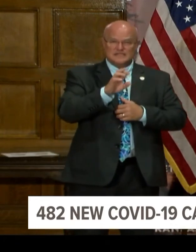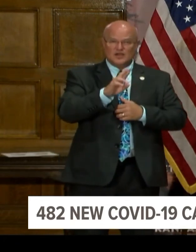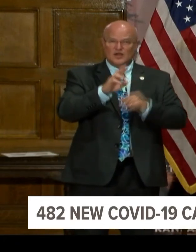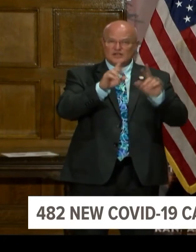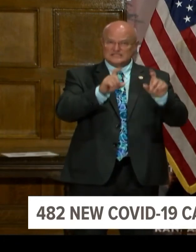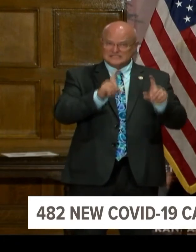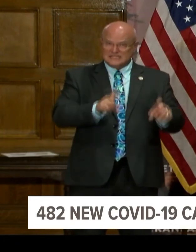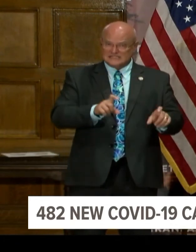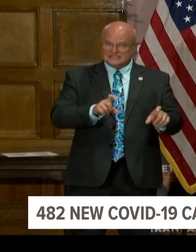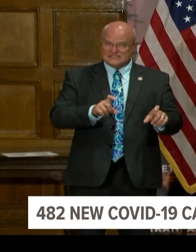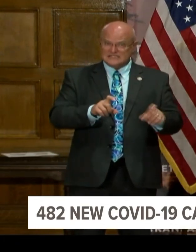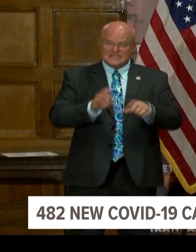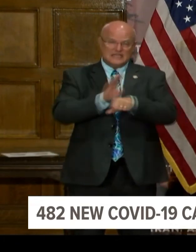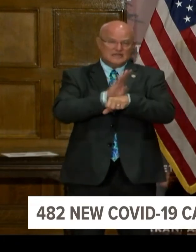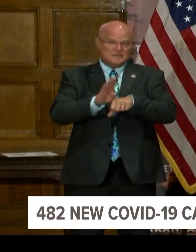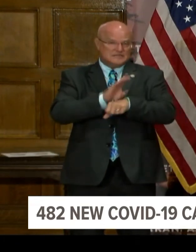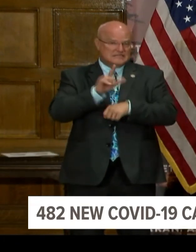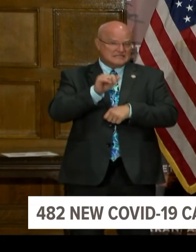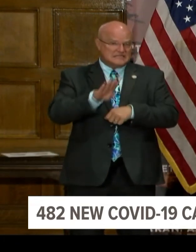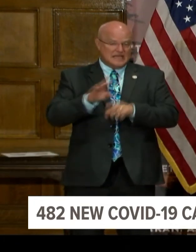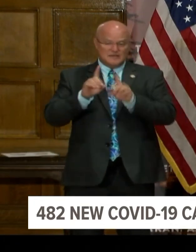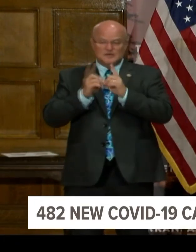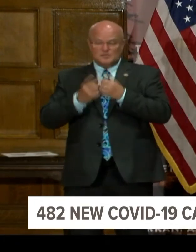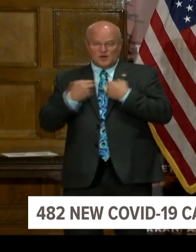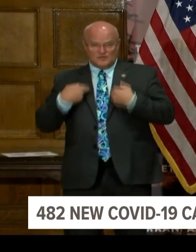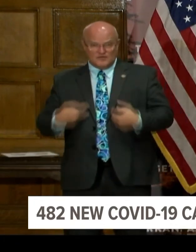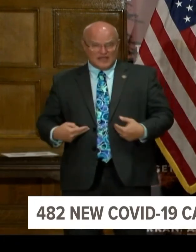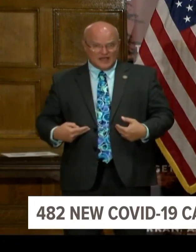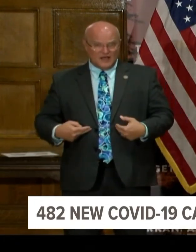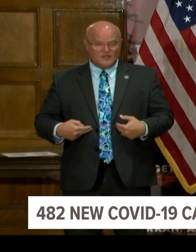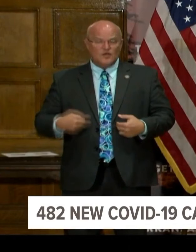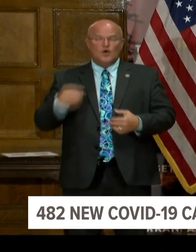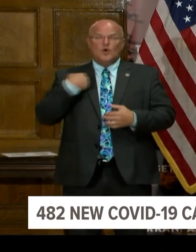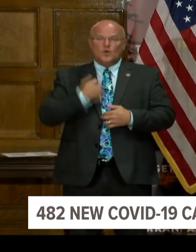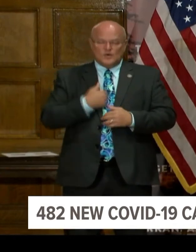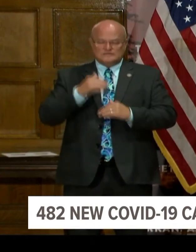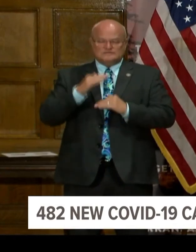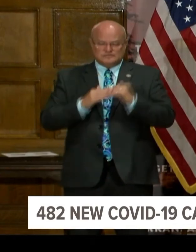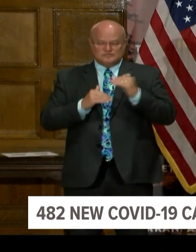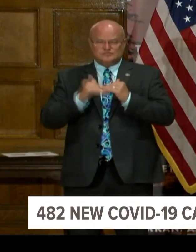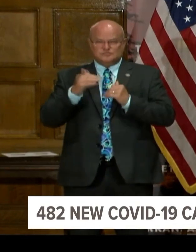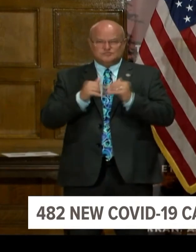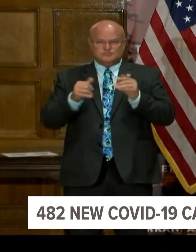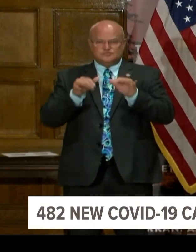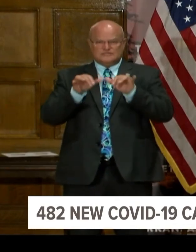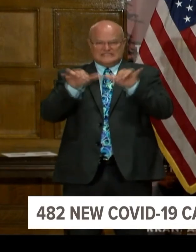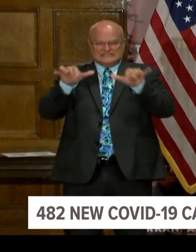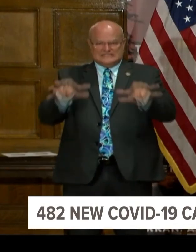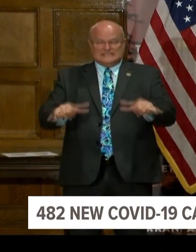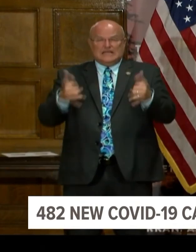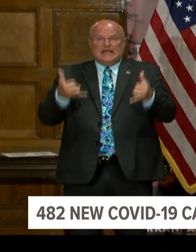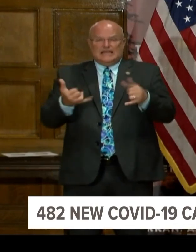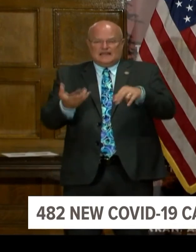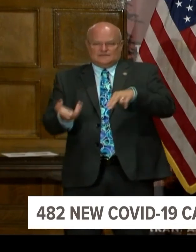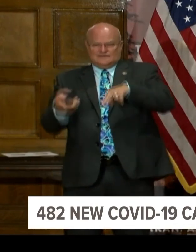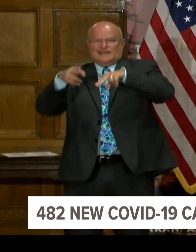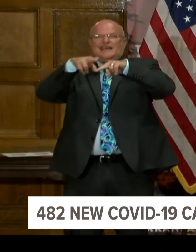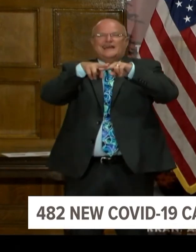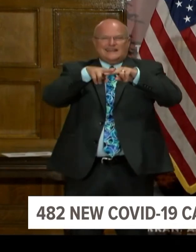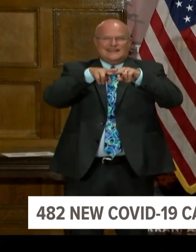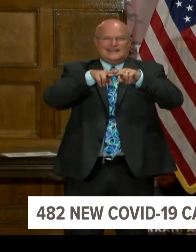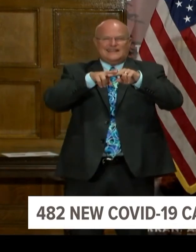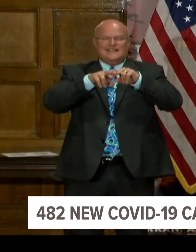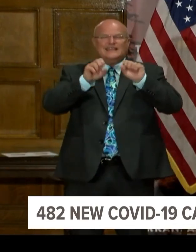testing, our commercial labs, our Department of Health. We have built the infrastructure, and now we're adding to that